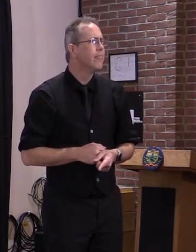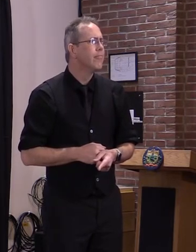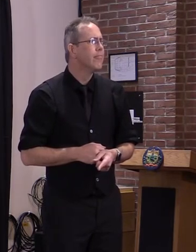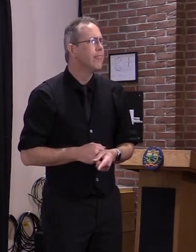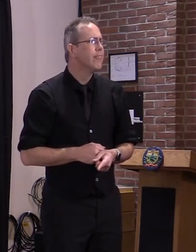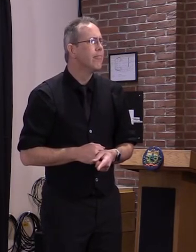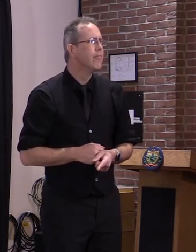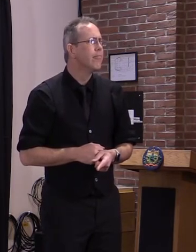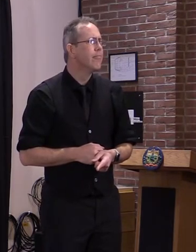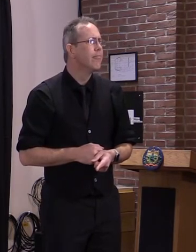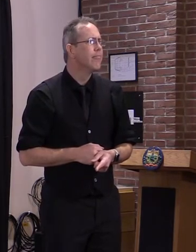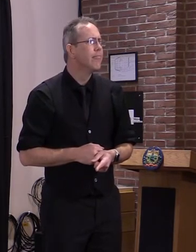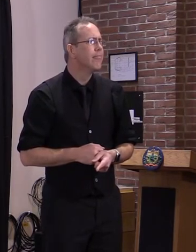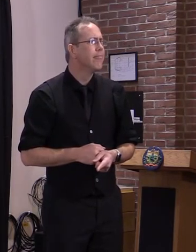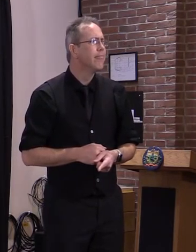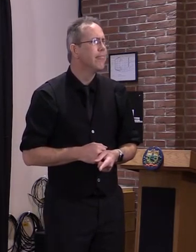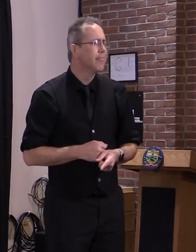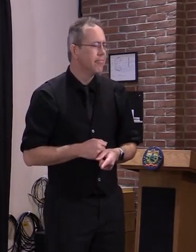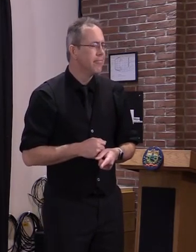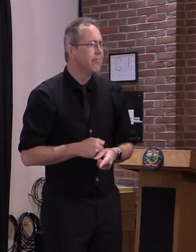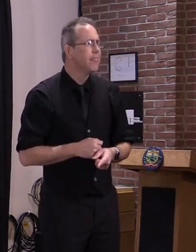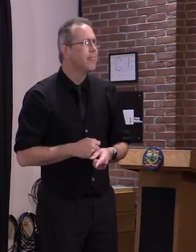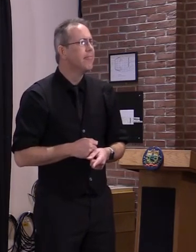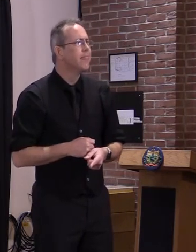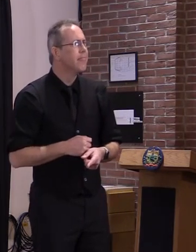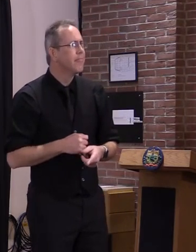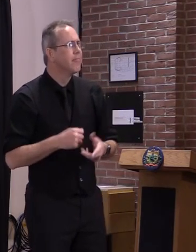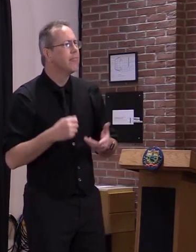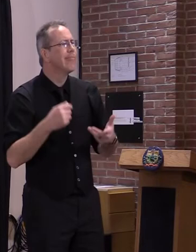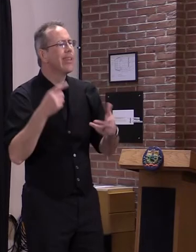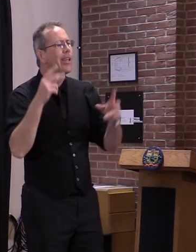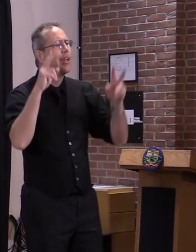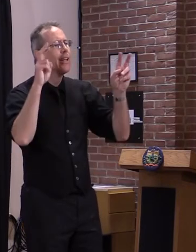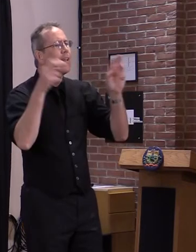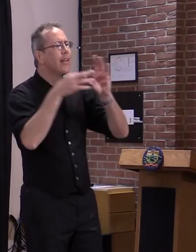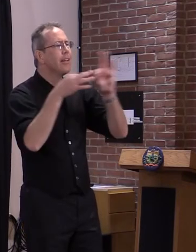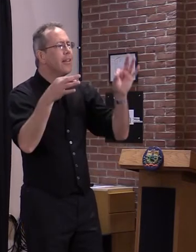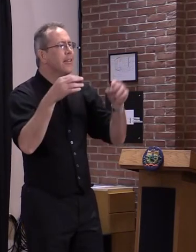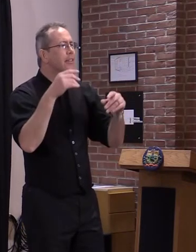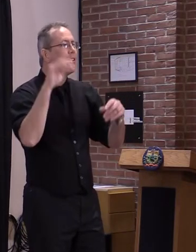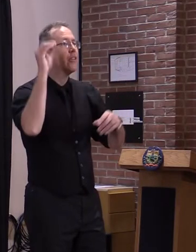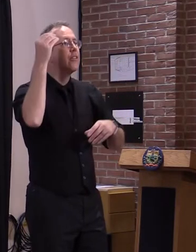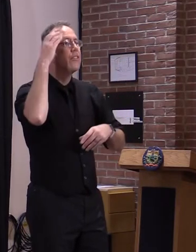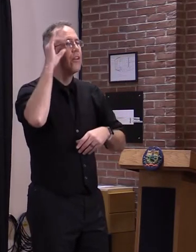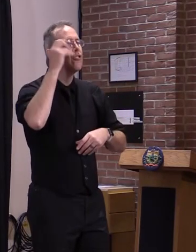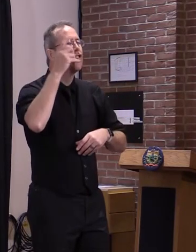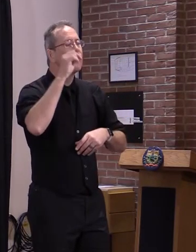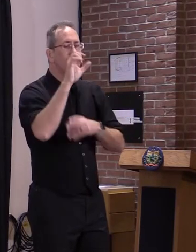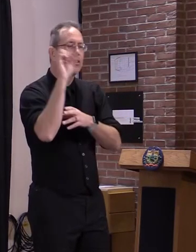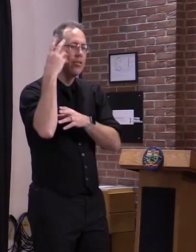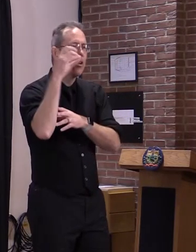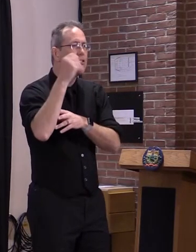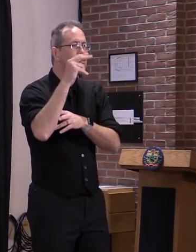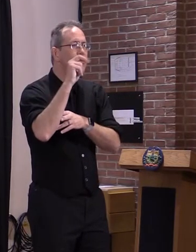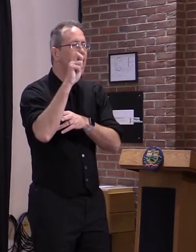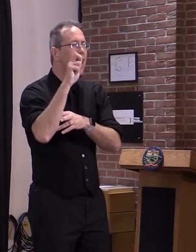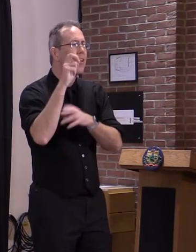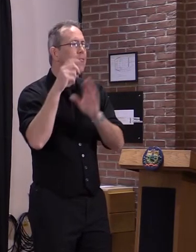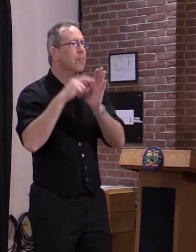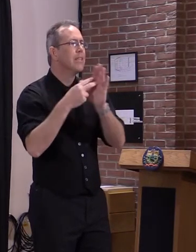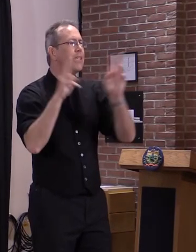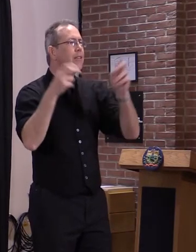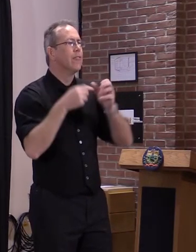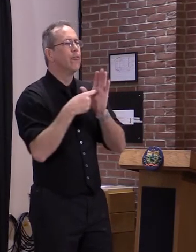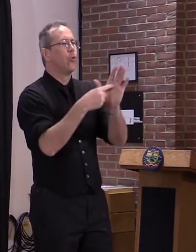things to reduce transparency, including blocking BACs or blood alcohol contents in